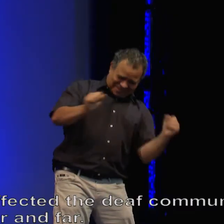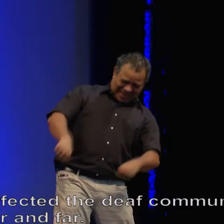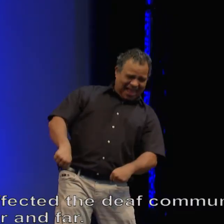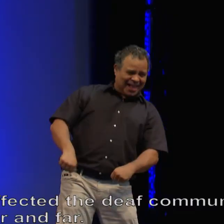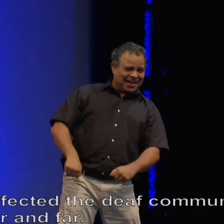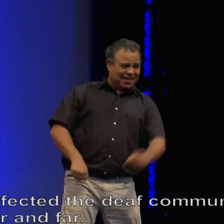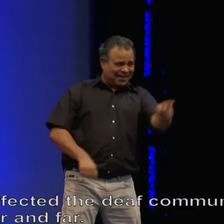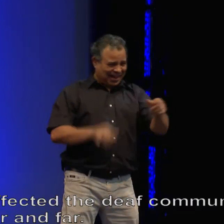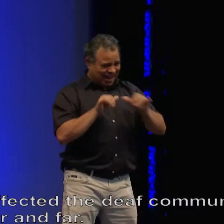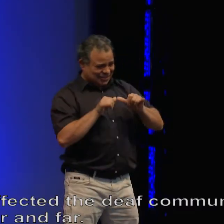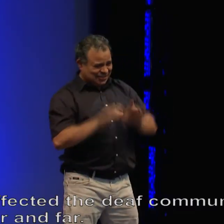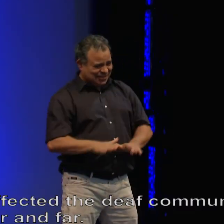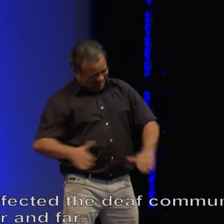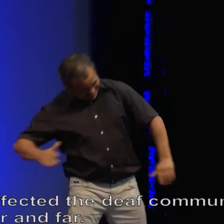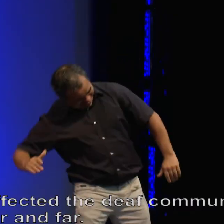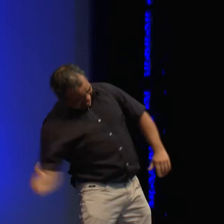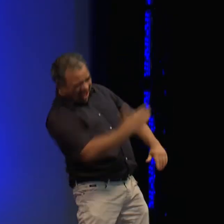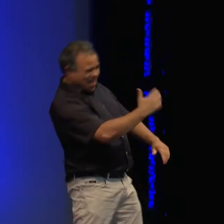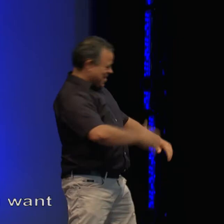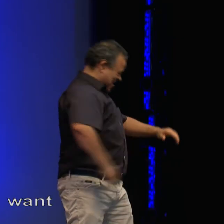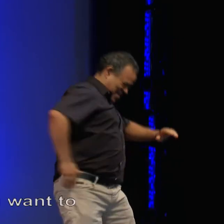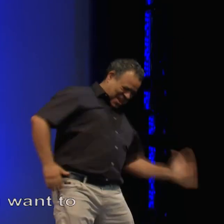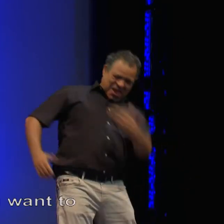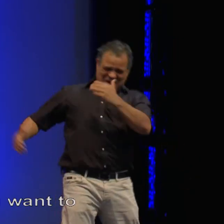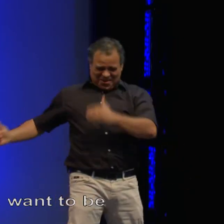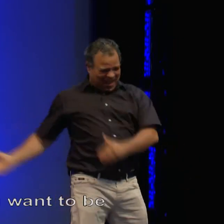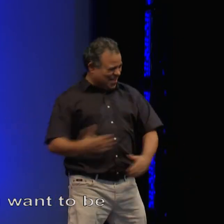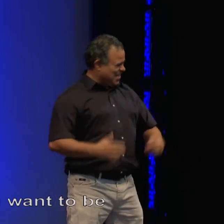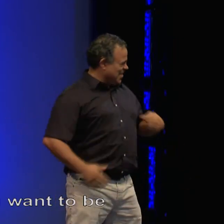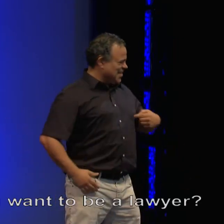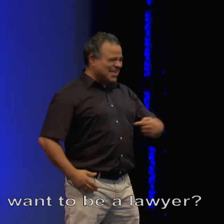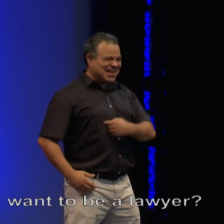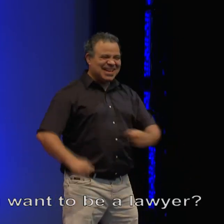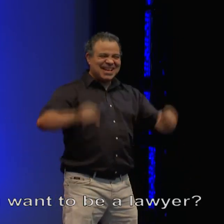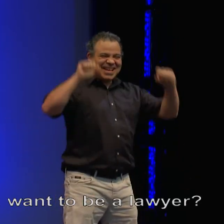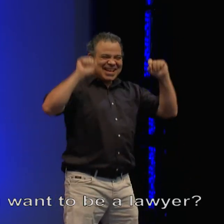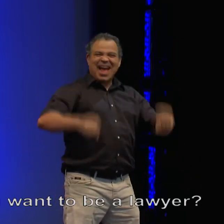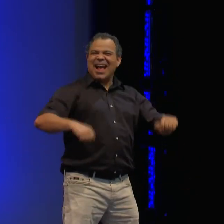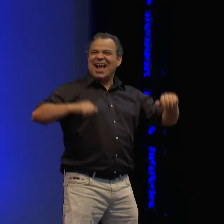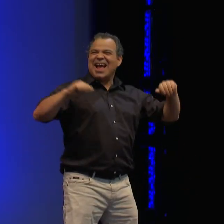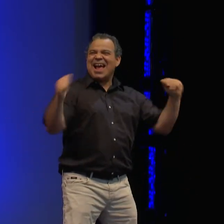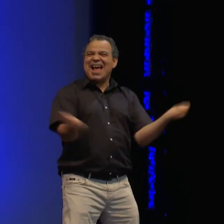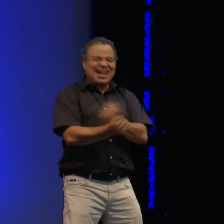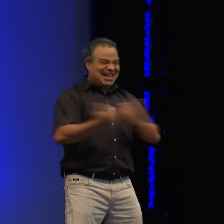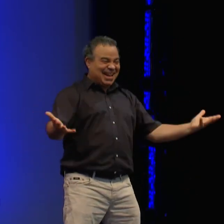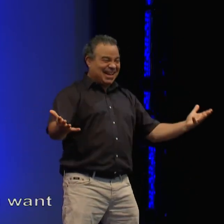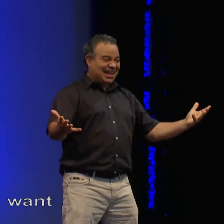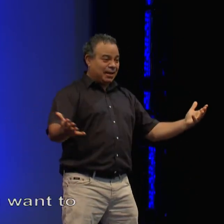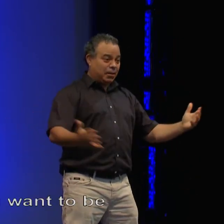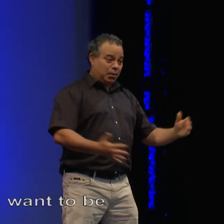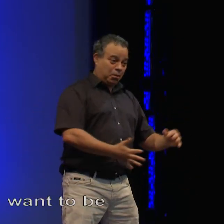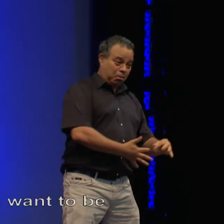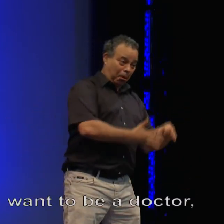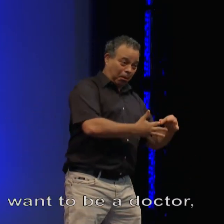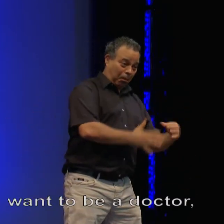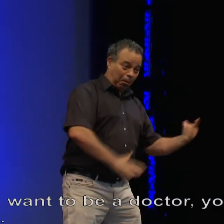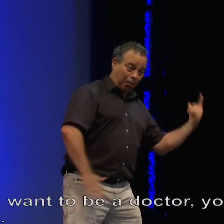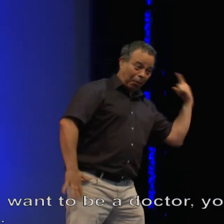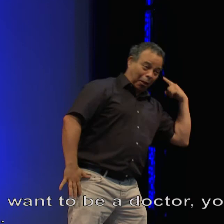You want to be a lawyer? You can. You want to be a doctor? You can. Whatever you want to do, you can. You know, maybe the one